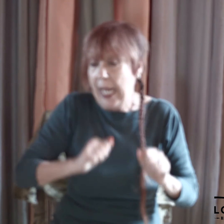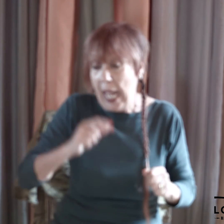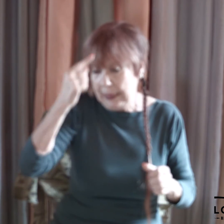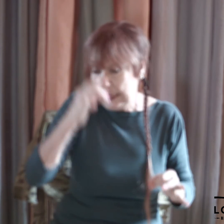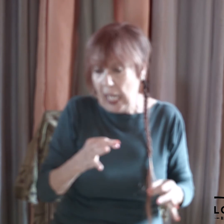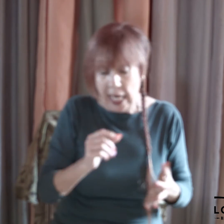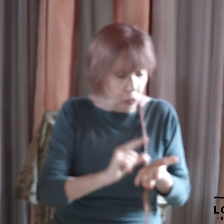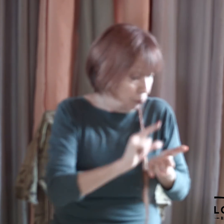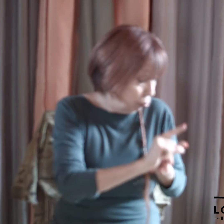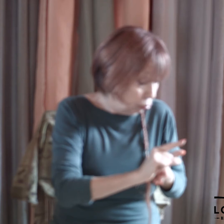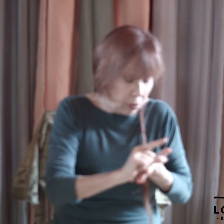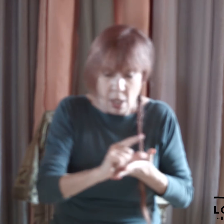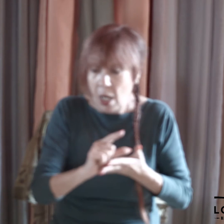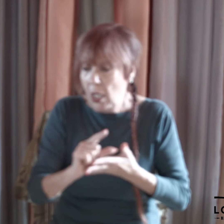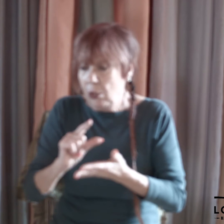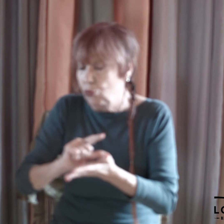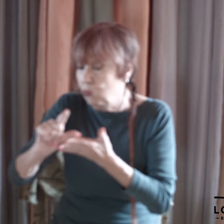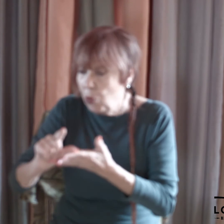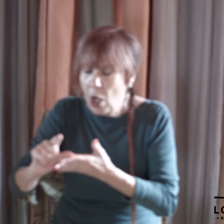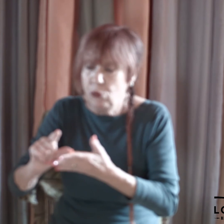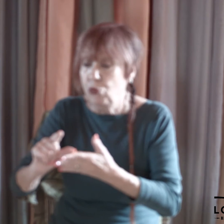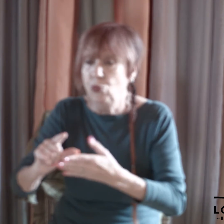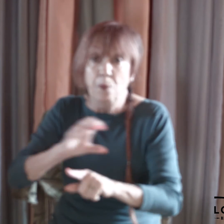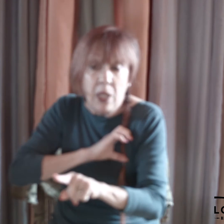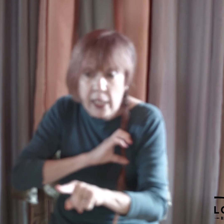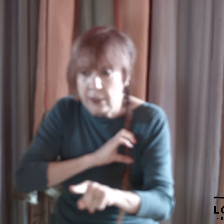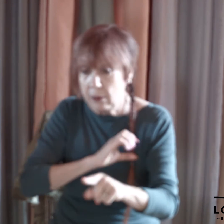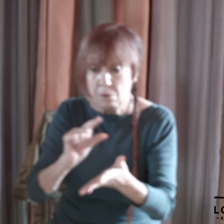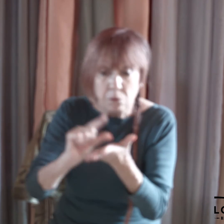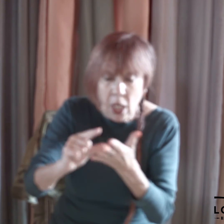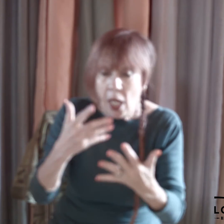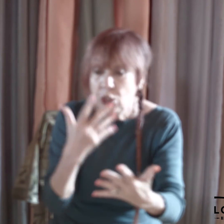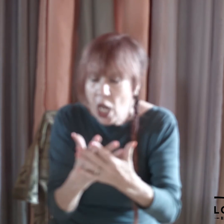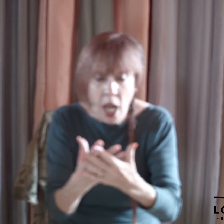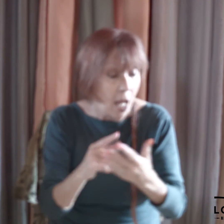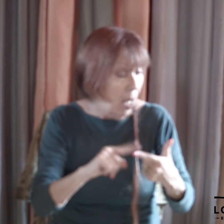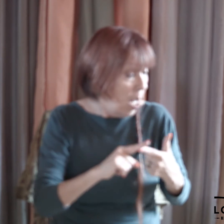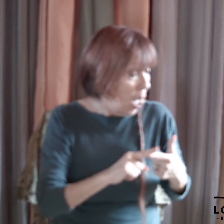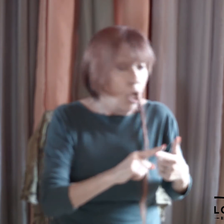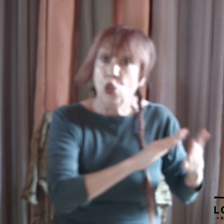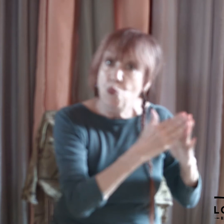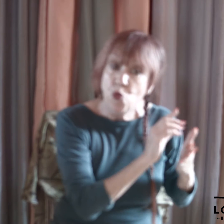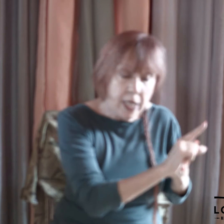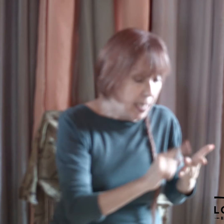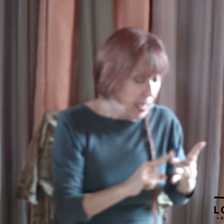department for a jail or to the community for community investment, whether we fund more